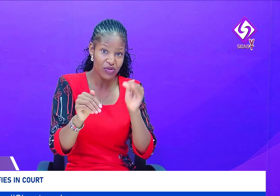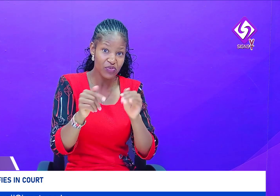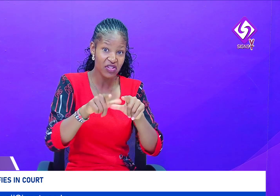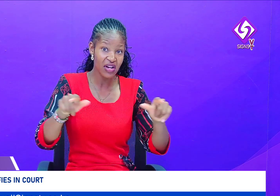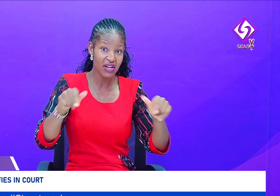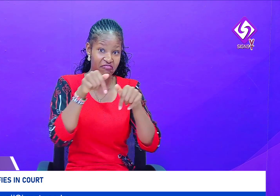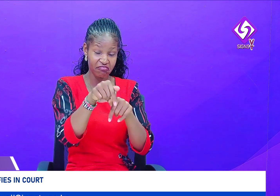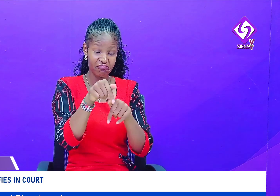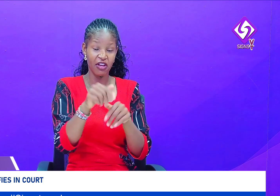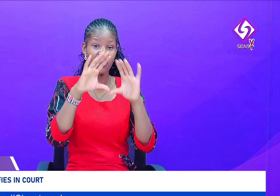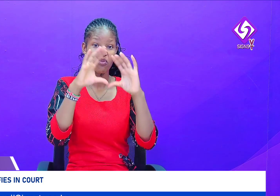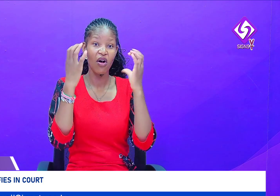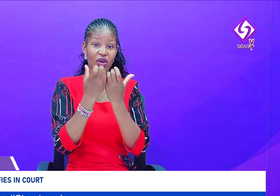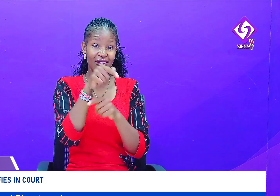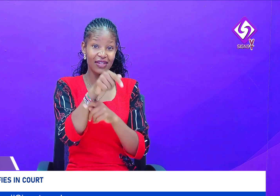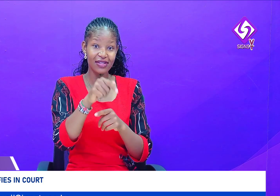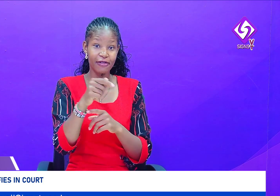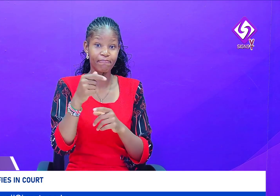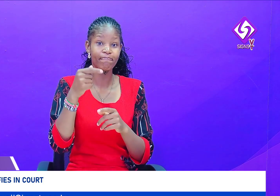to corruption and land grabbing.